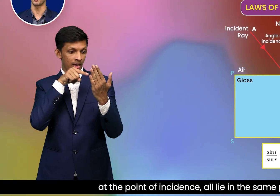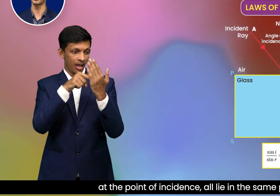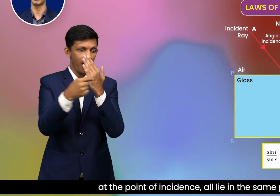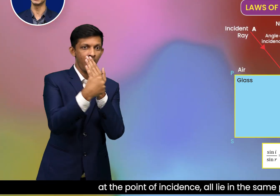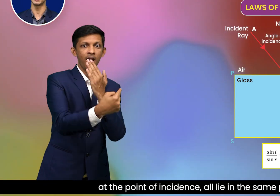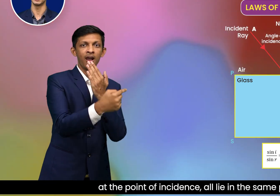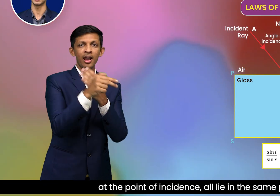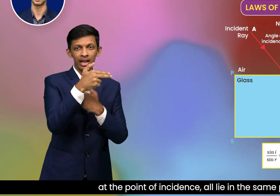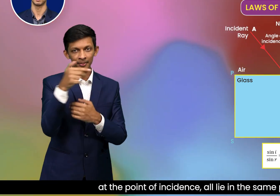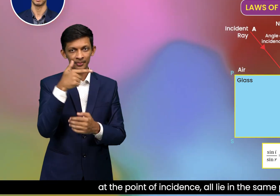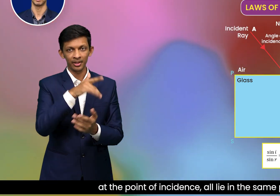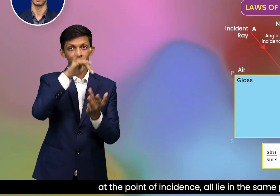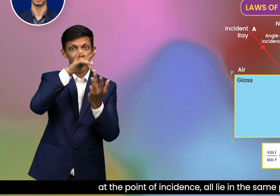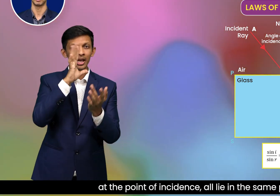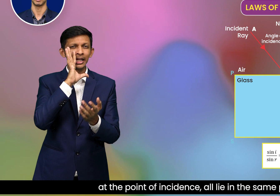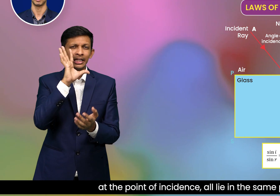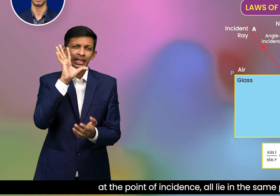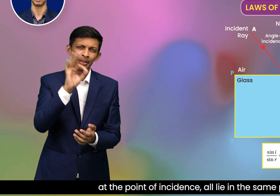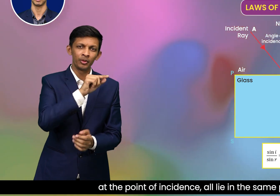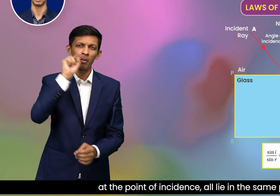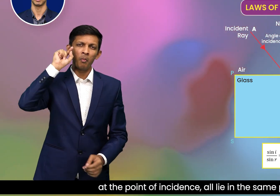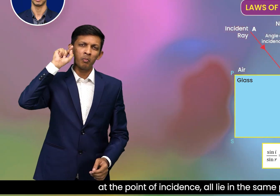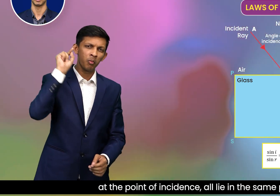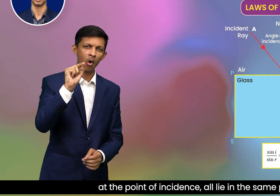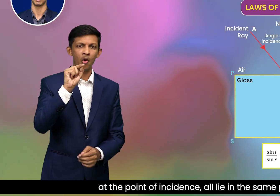at the point of incidence